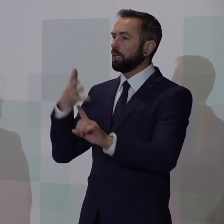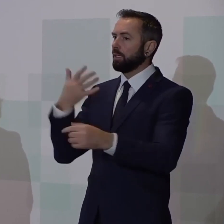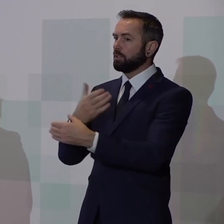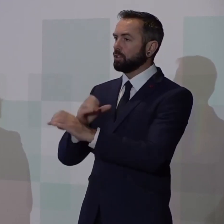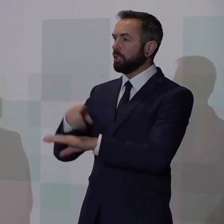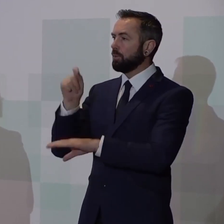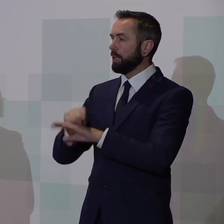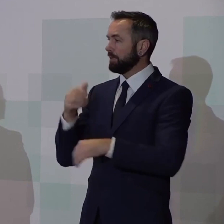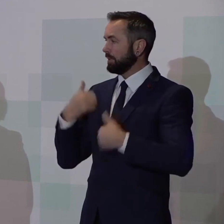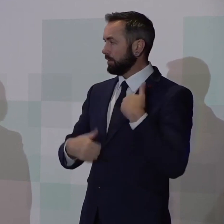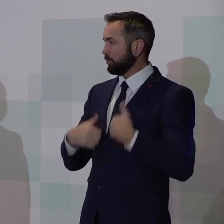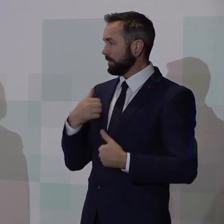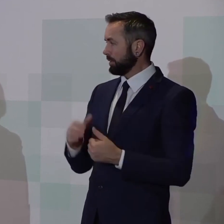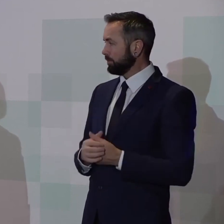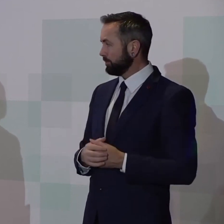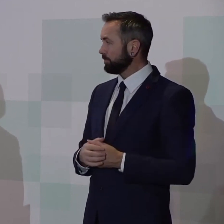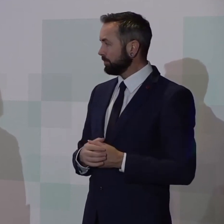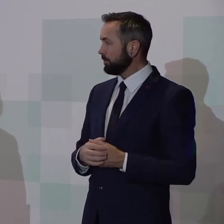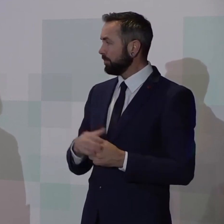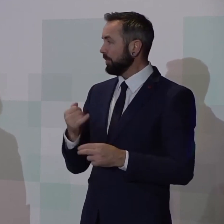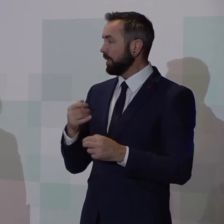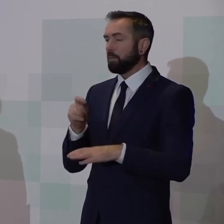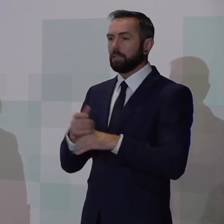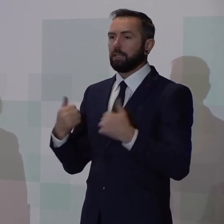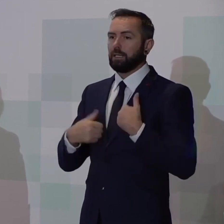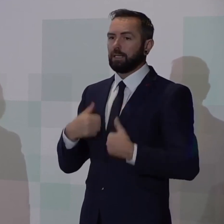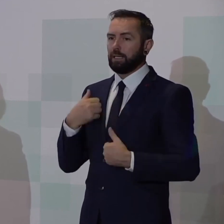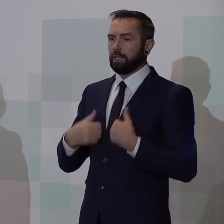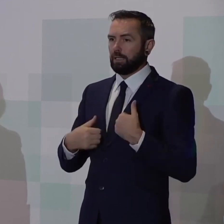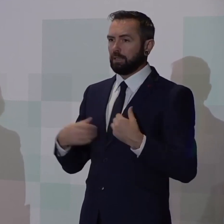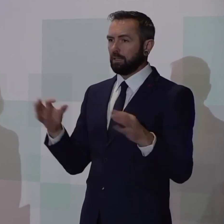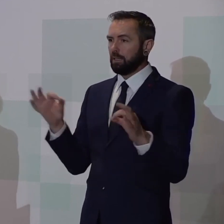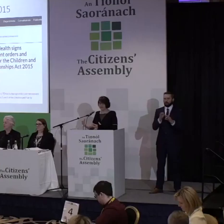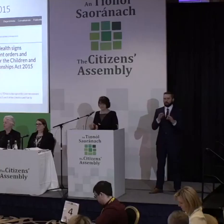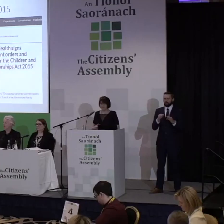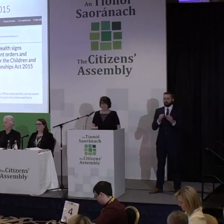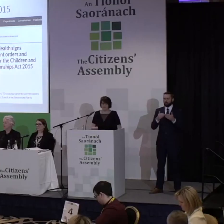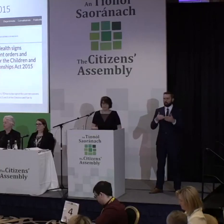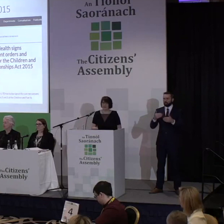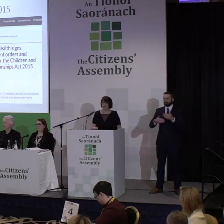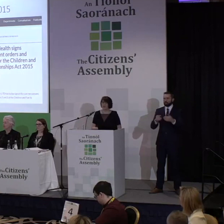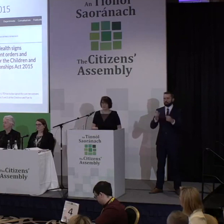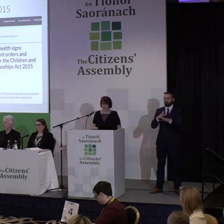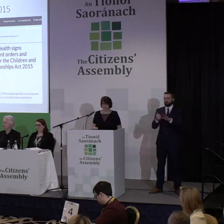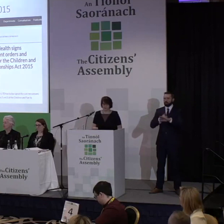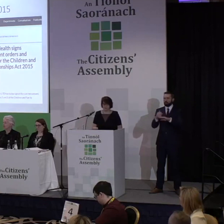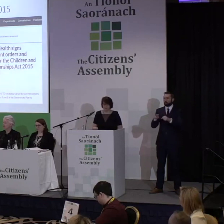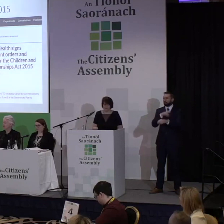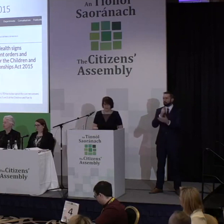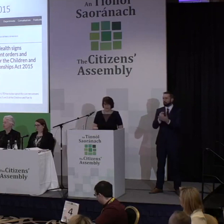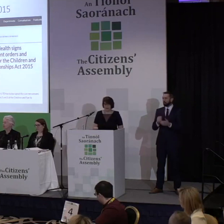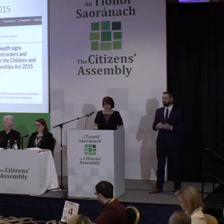child's best interests in custody and guardianship proceedings. So that's all being implemented over